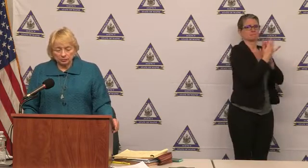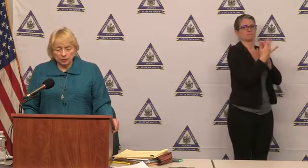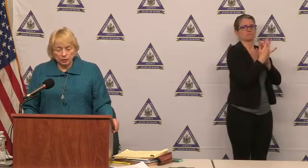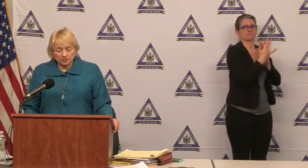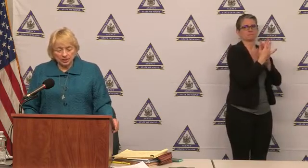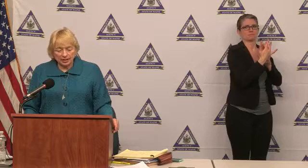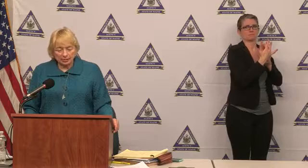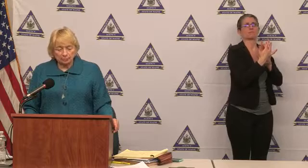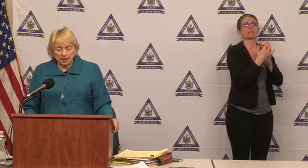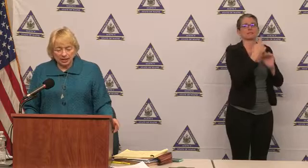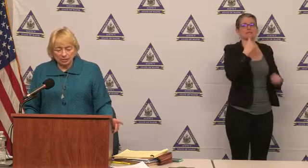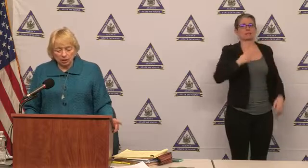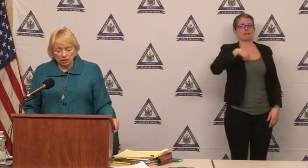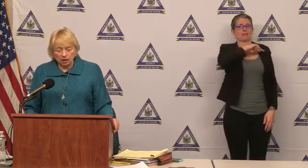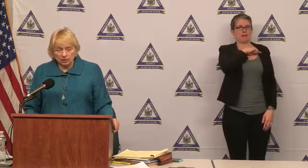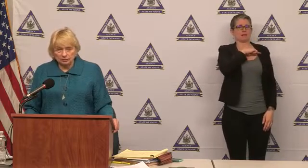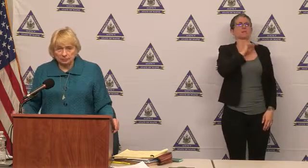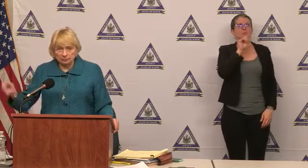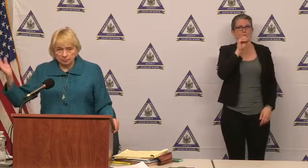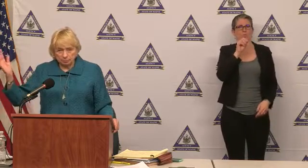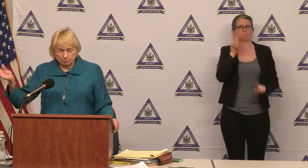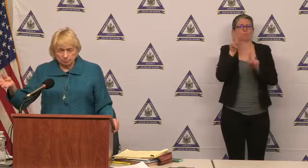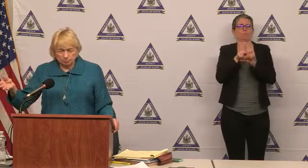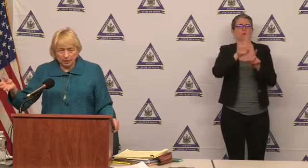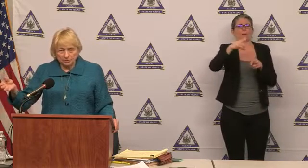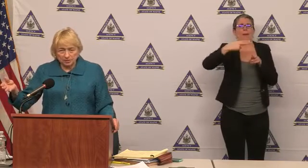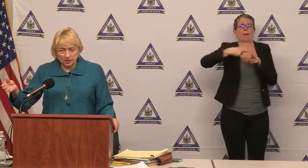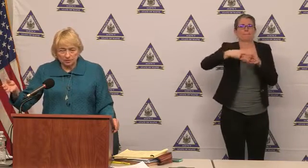you can request that at